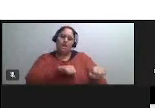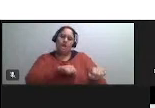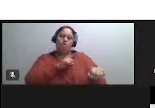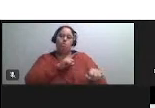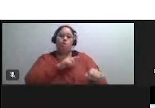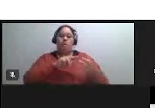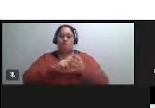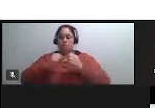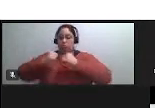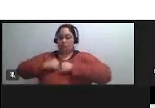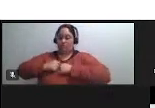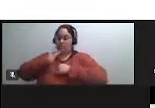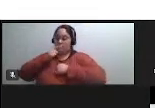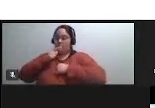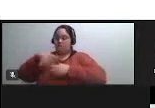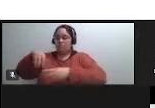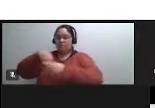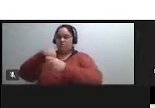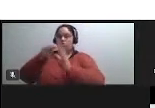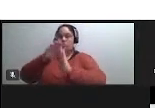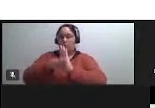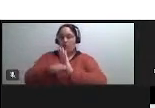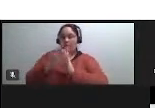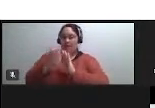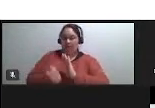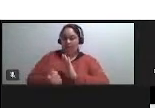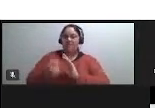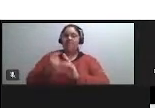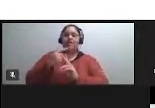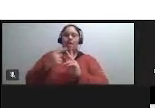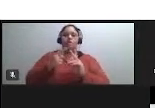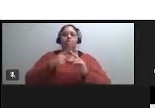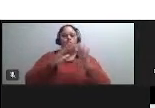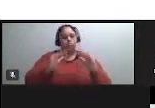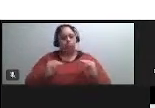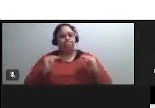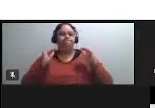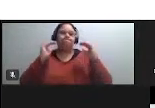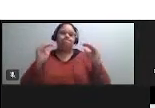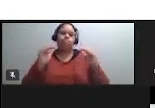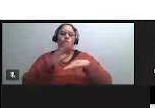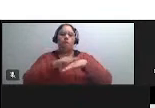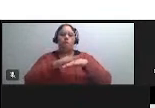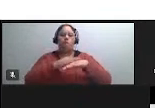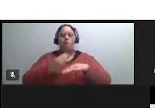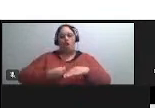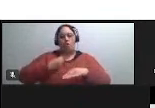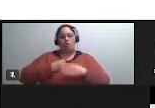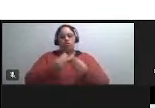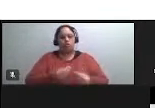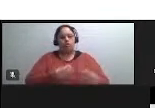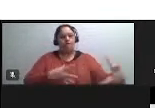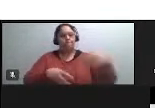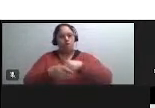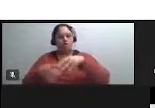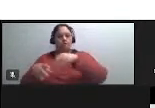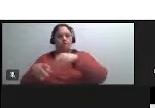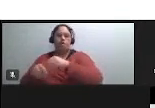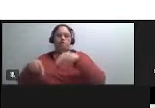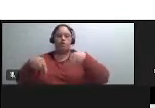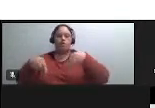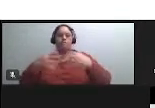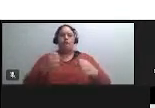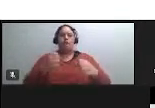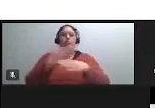of our public participation programs, and also for the purposes of enhancing their youth and children's involvement in the work of Parliament,